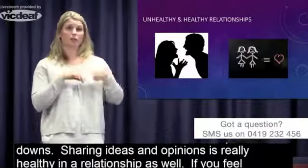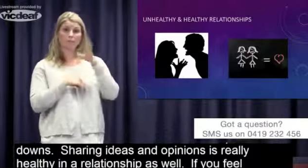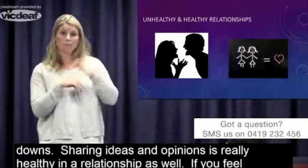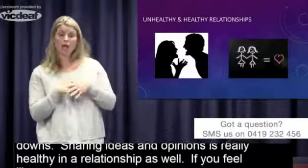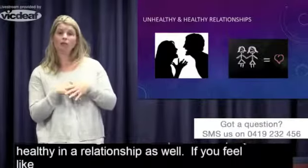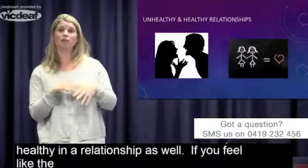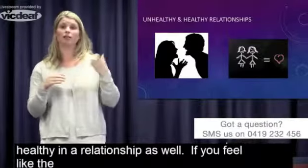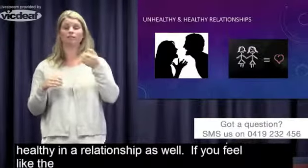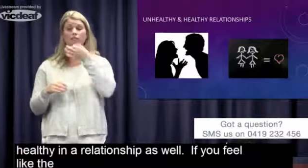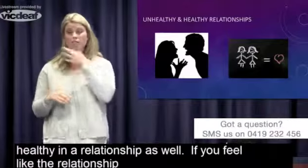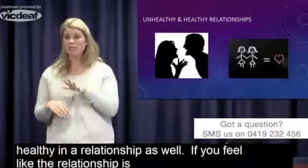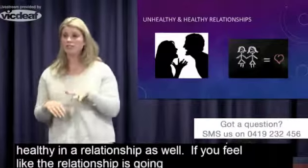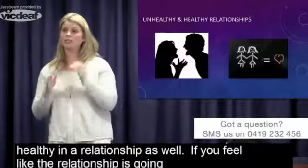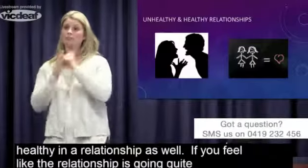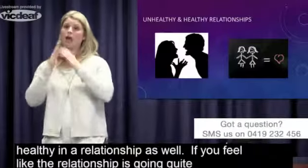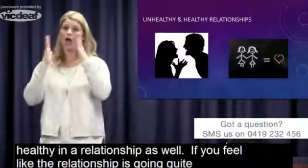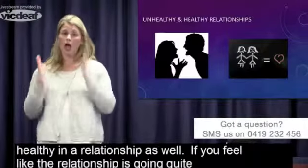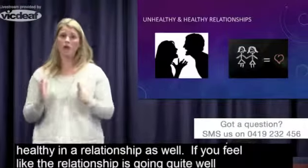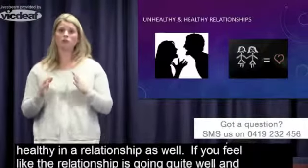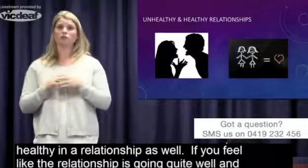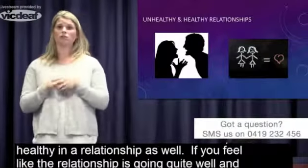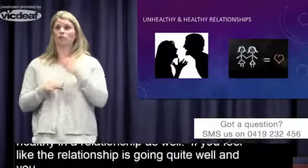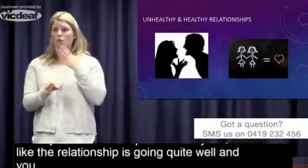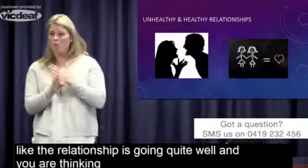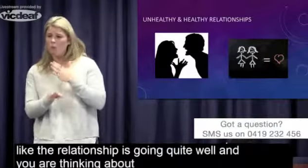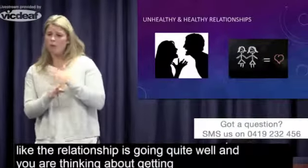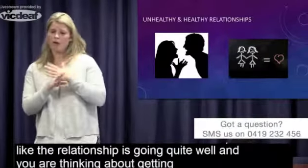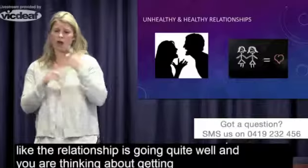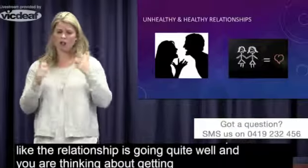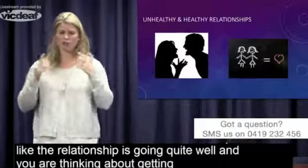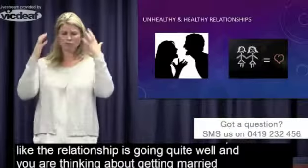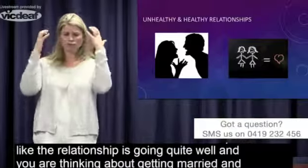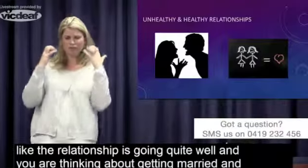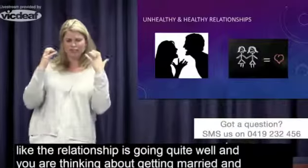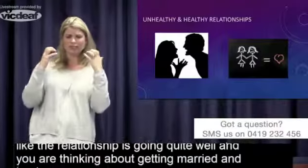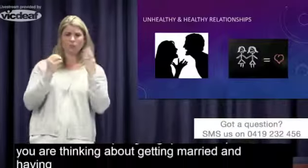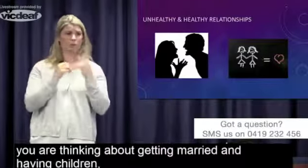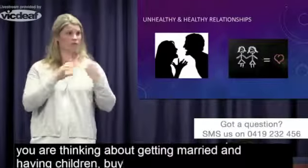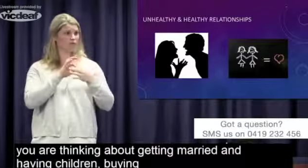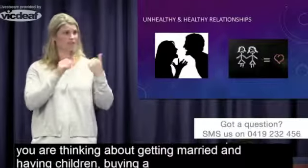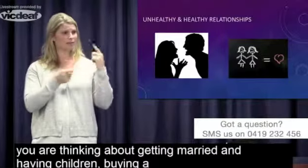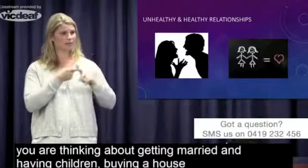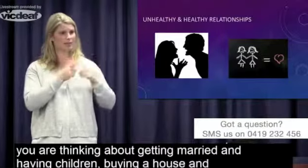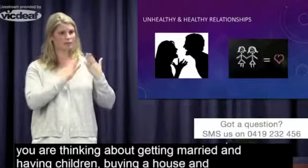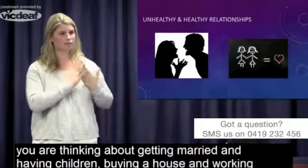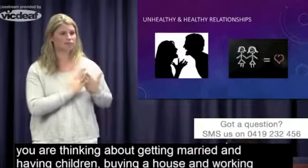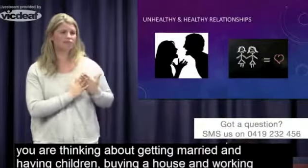quite well and you're thinking about getting married and having children and buying a house and working, and there might be a lot